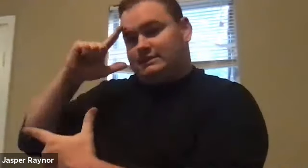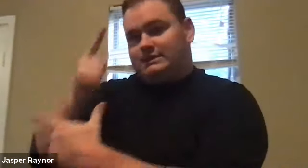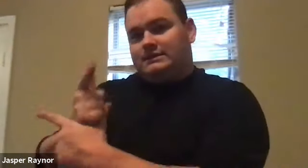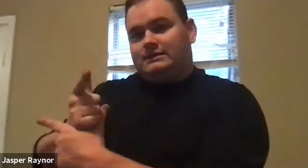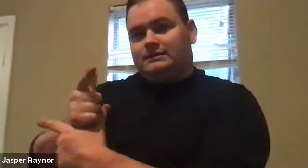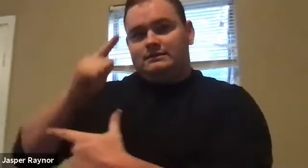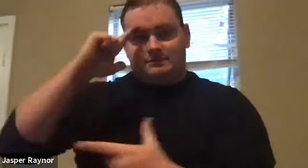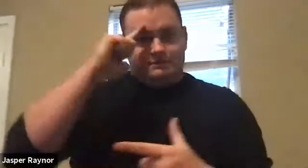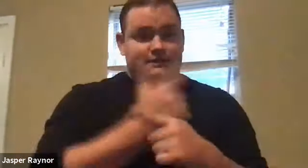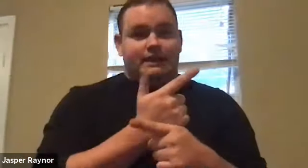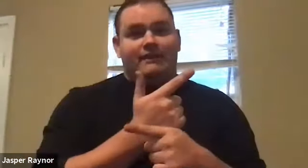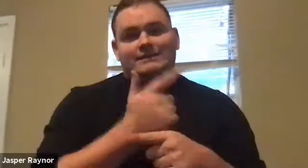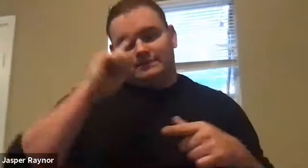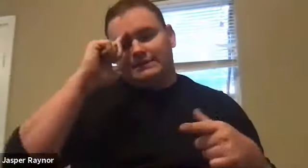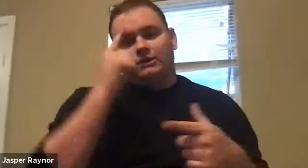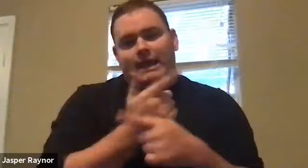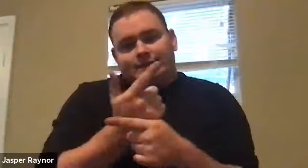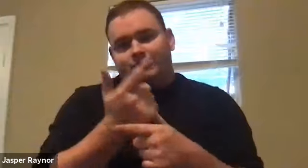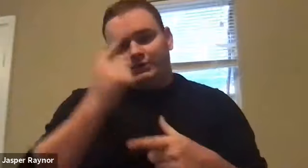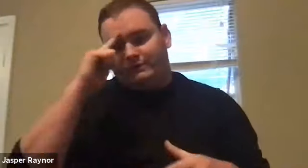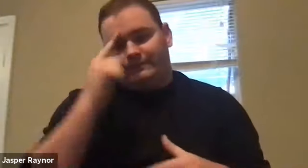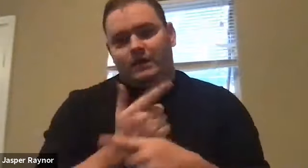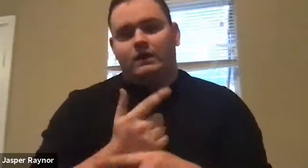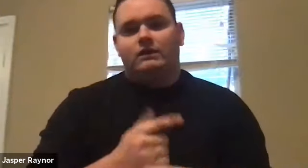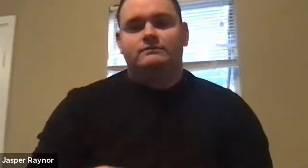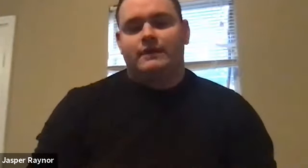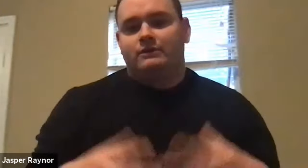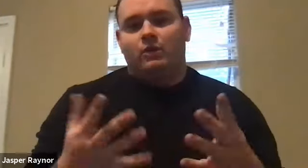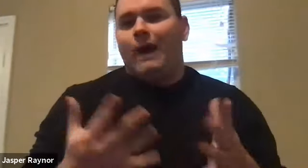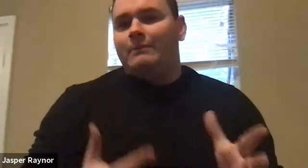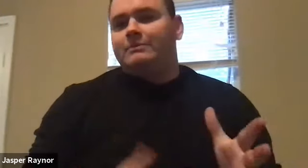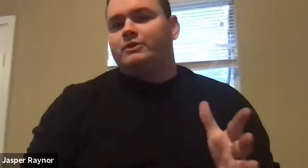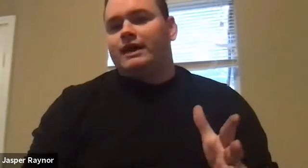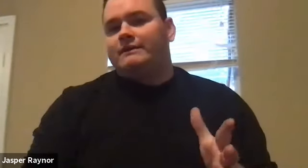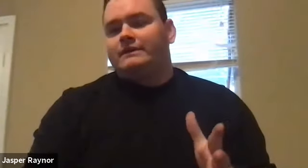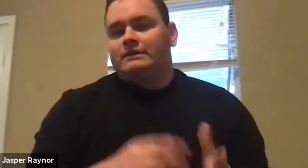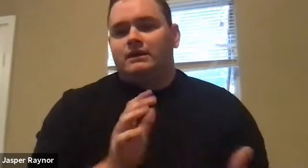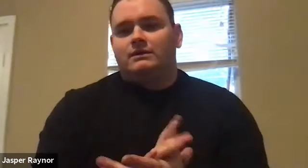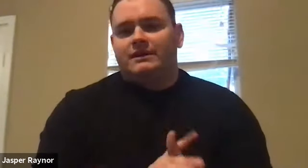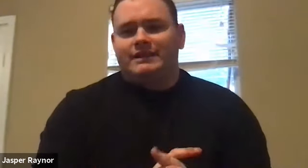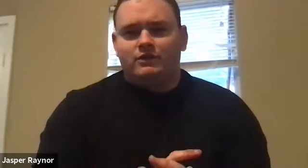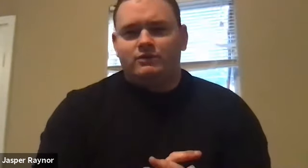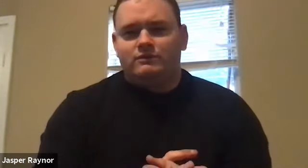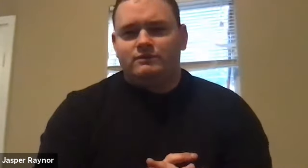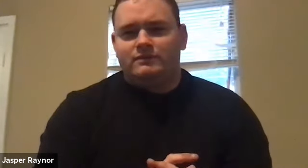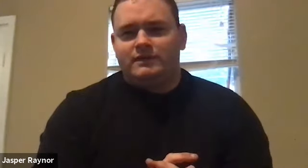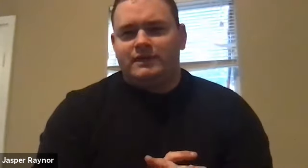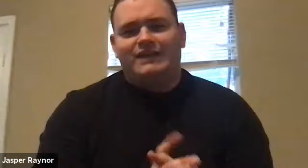this. And that's okay too. I don't know why people do that, but they do. Actually,